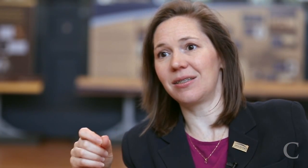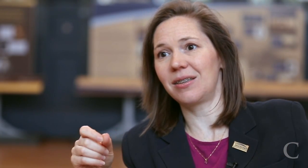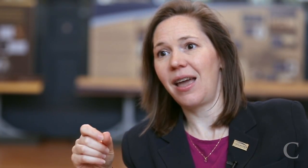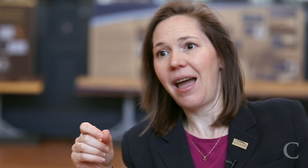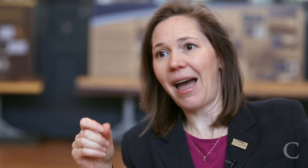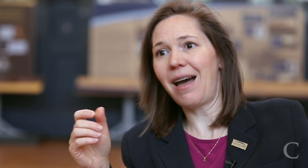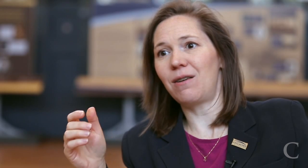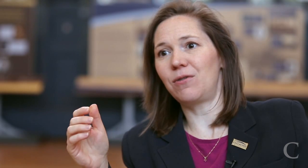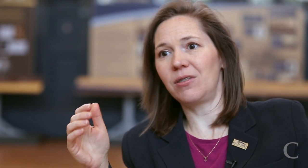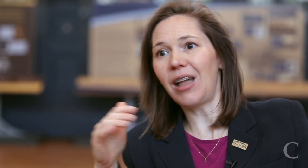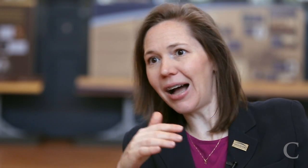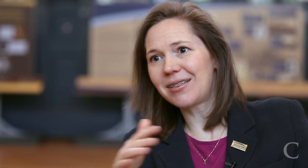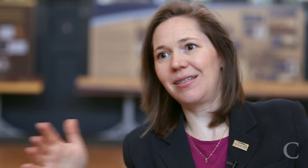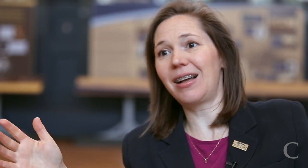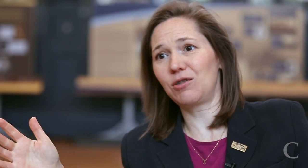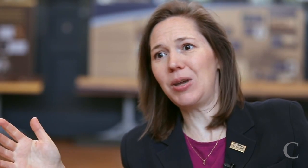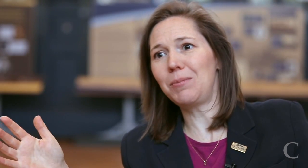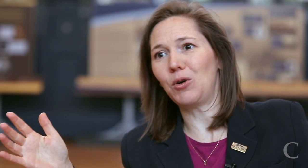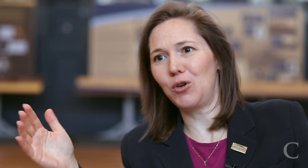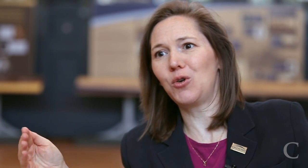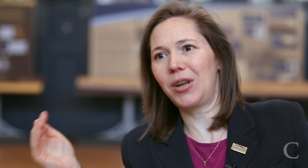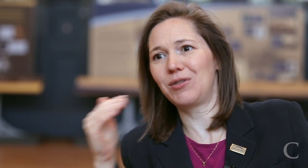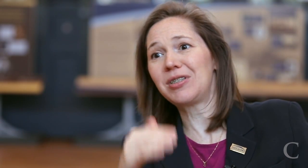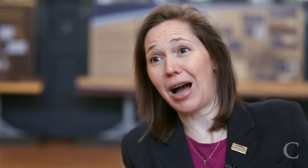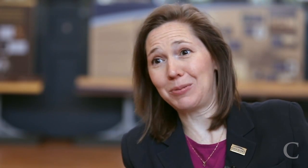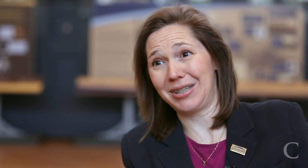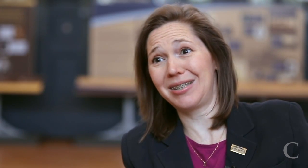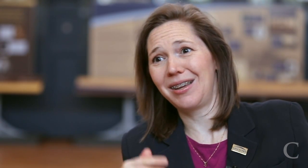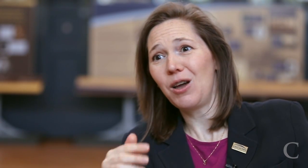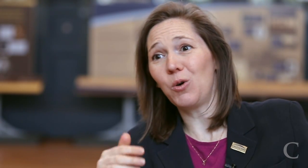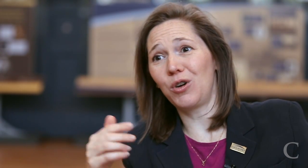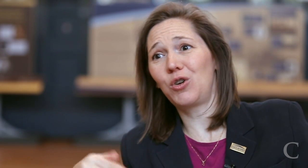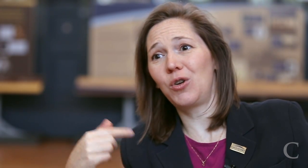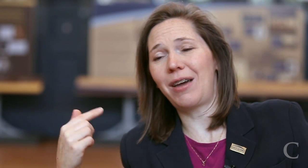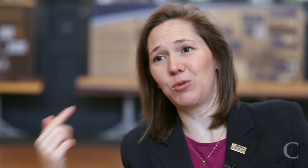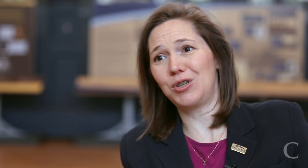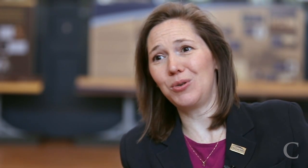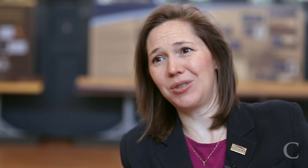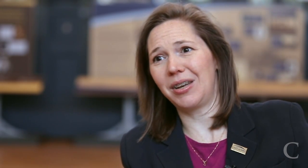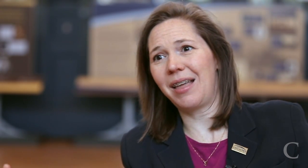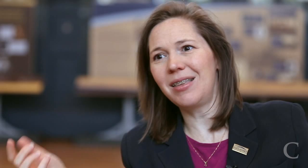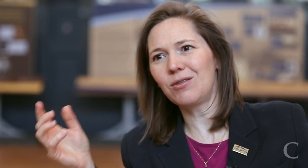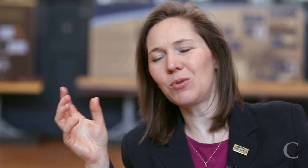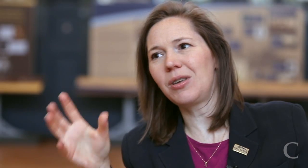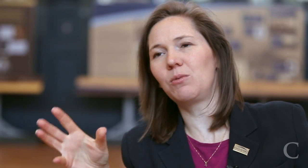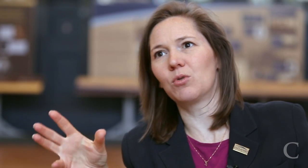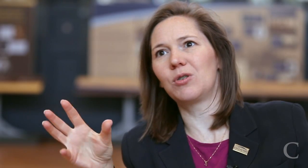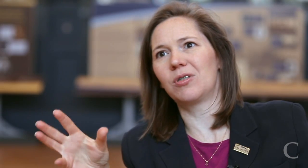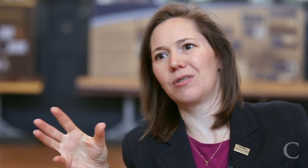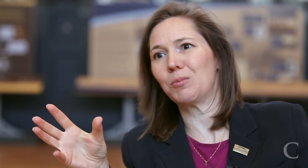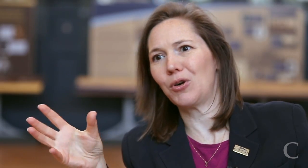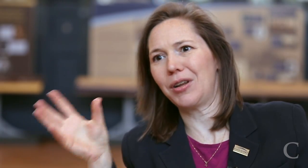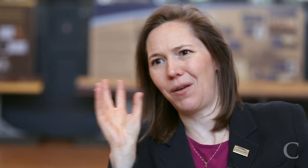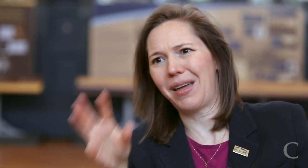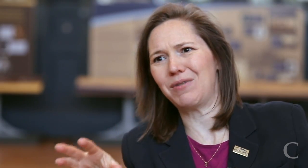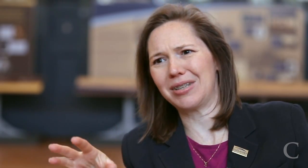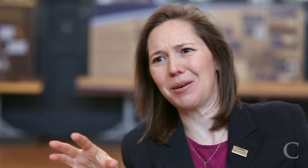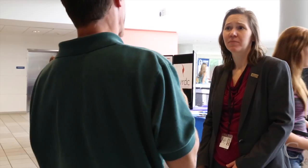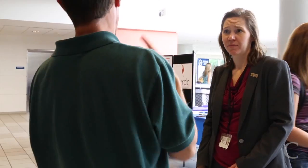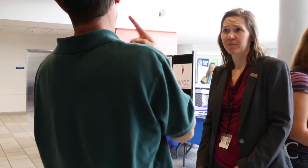have lots and lots of people who could have stopped it or could have reduced it and this really reduces the burden on that victim. This